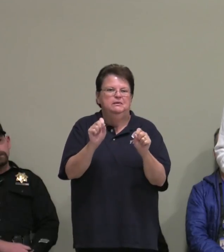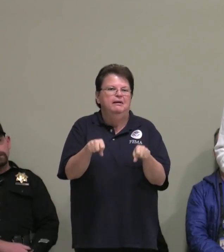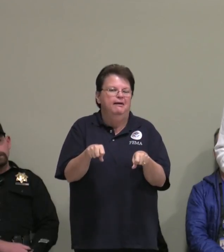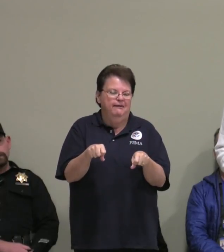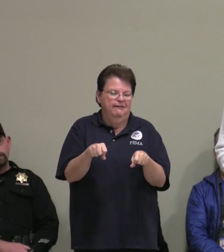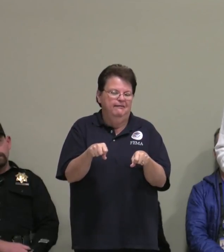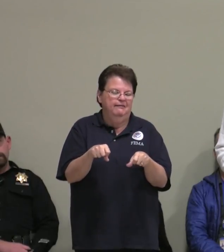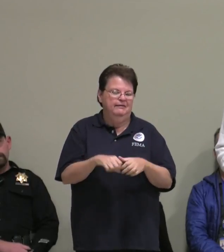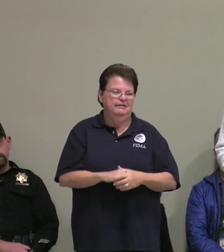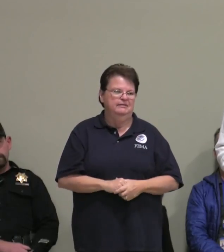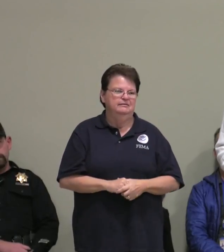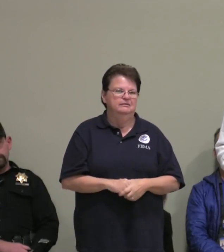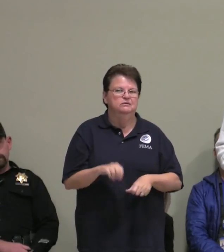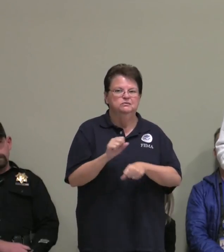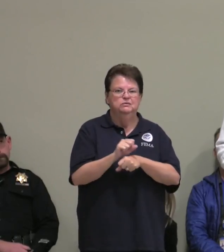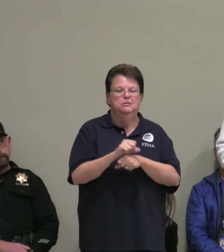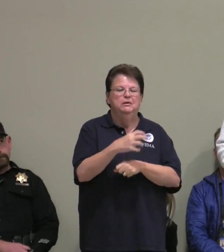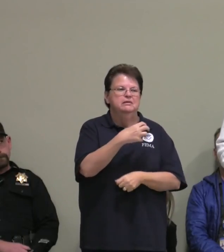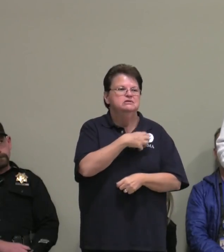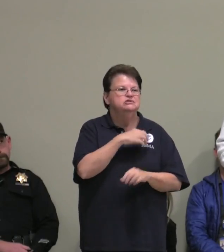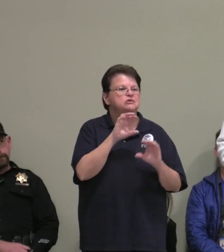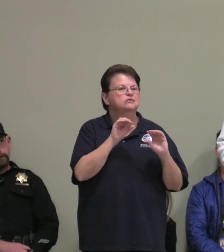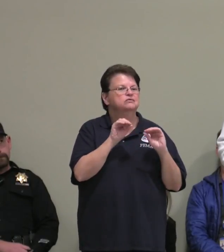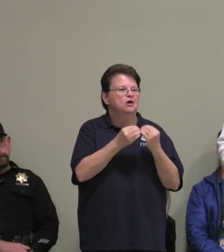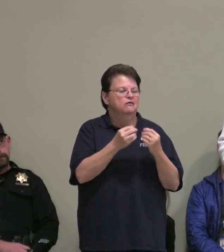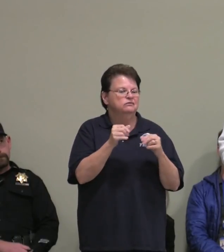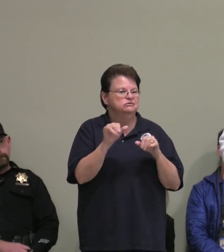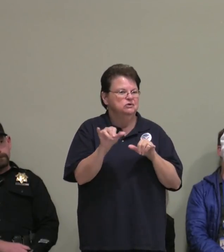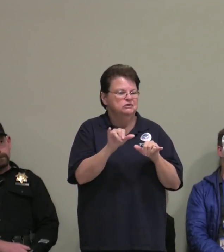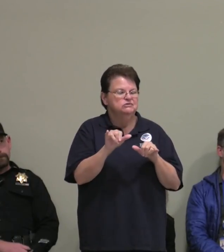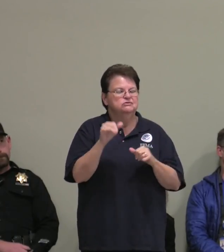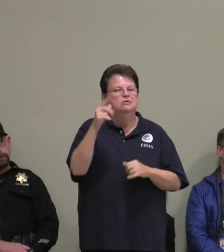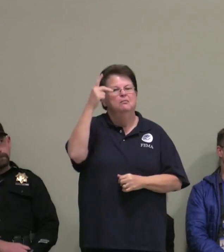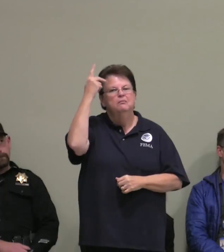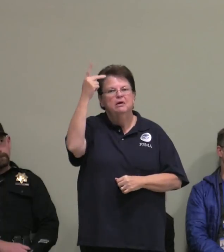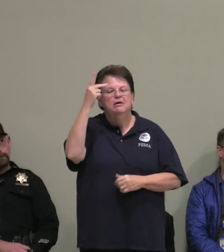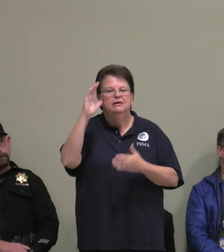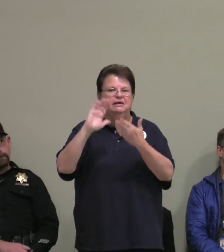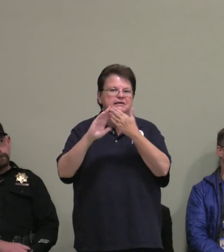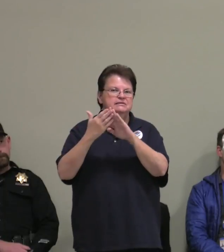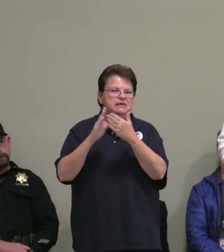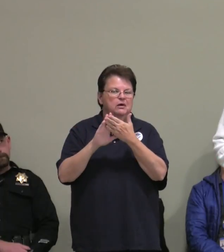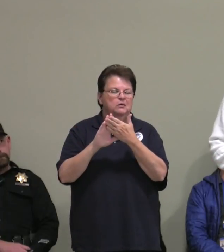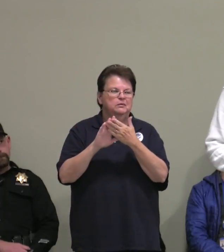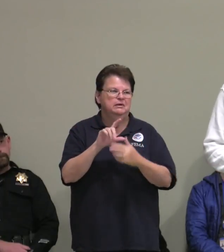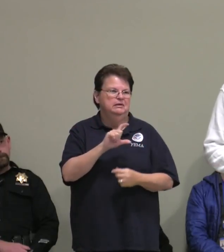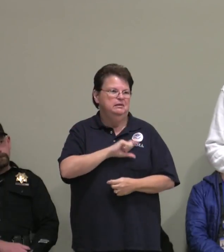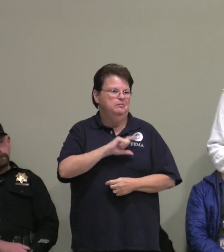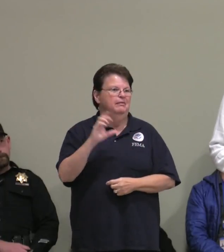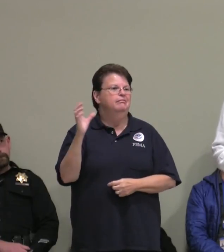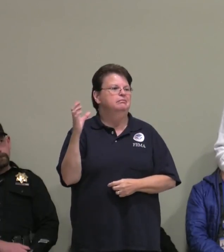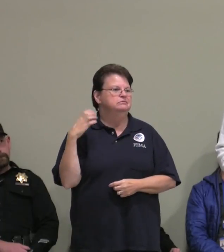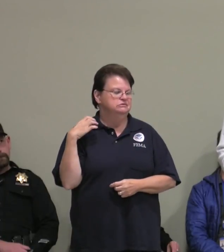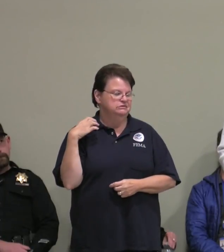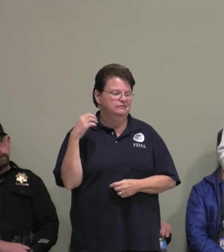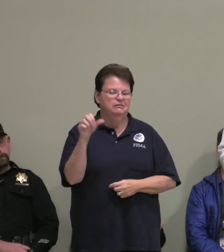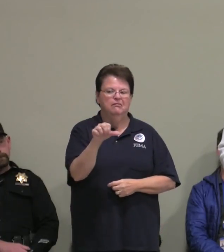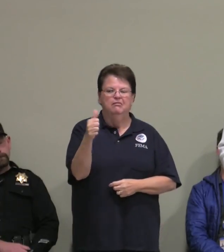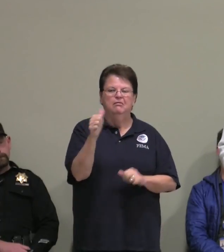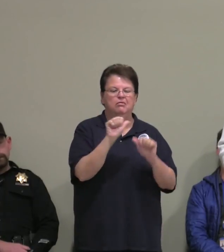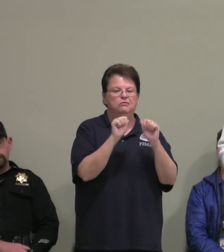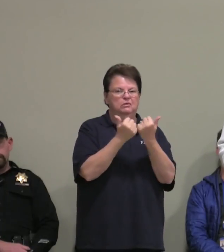point working closely with the Sheriff's Office, the Town of Paradise, the police chief, and other